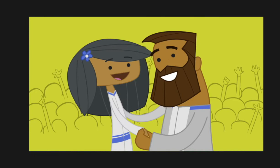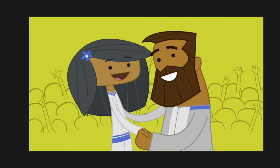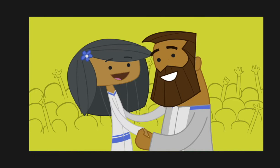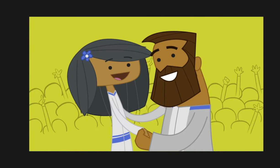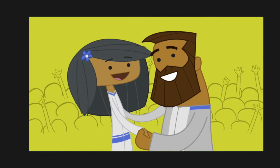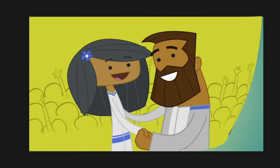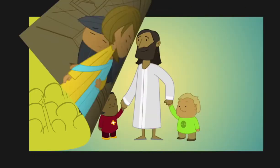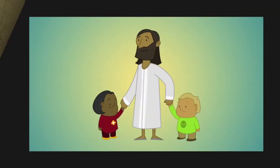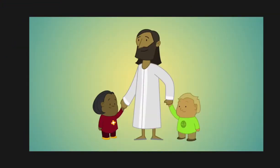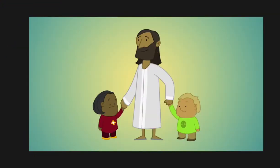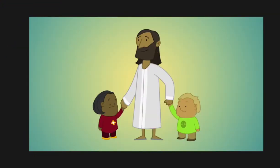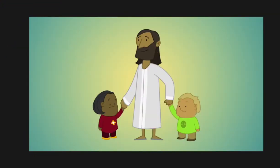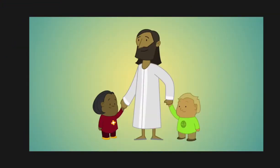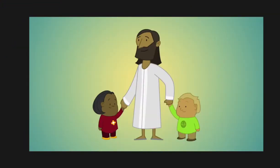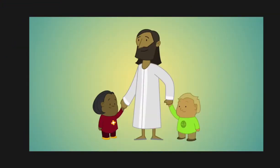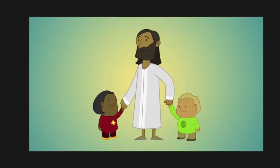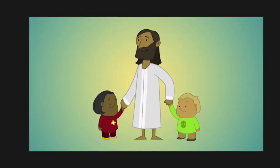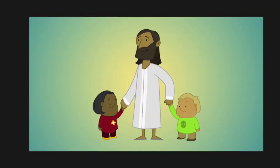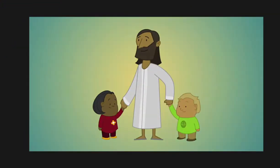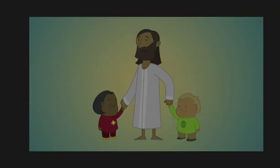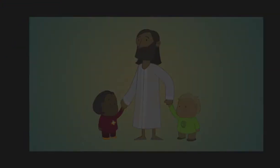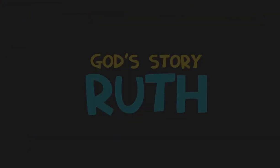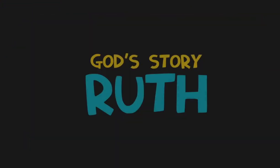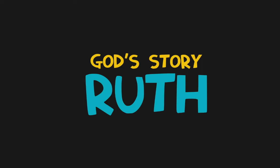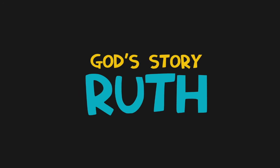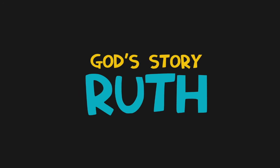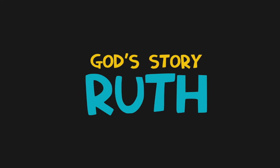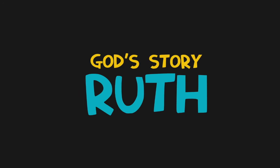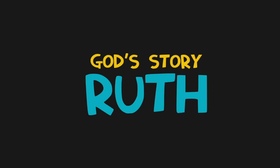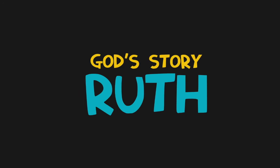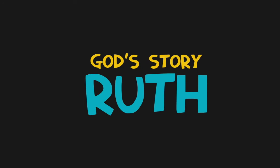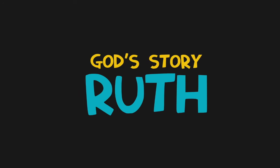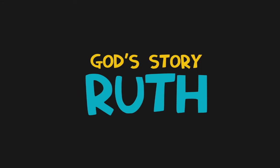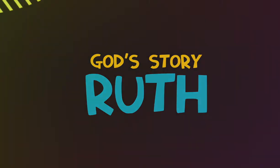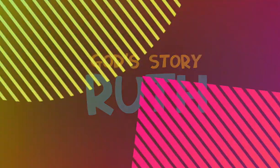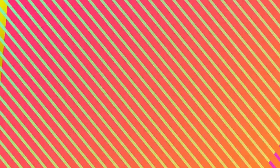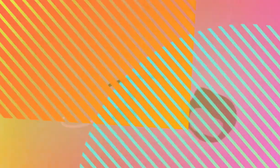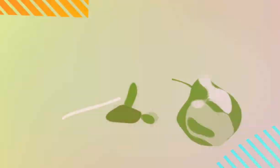family. And we can too. And that's a part of God's story.